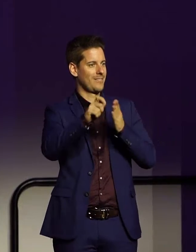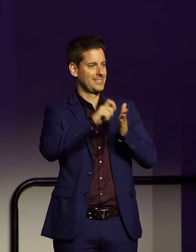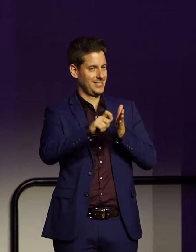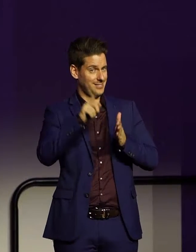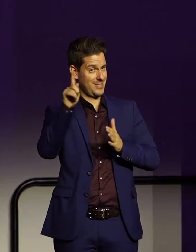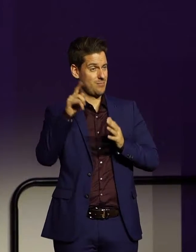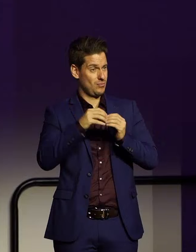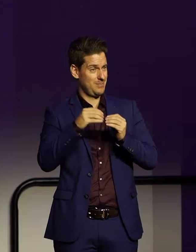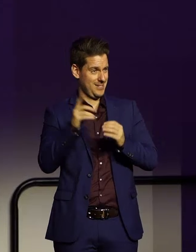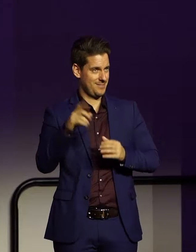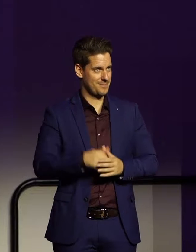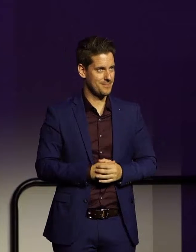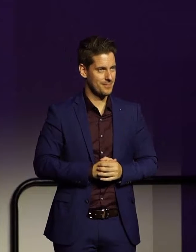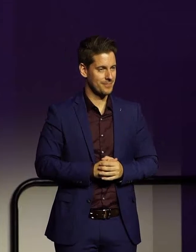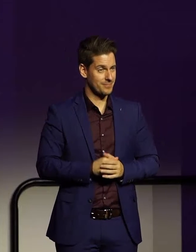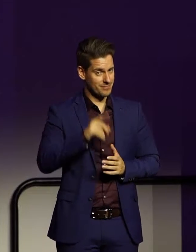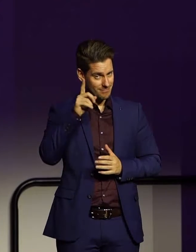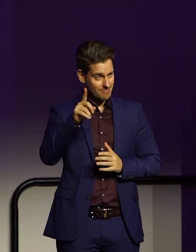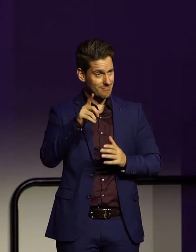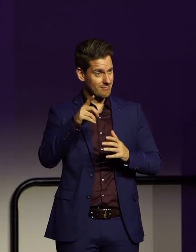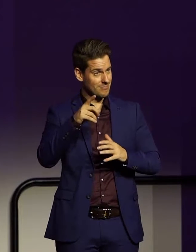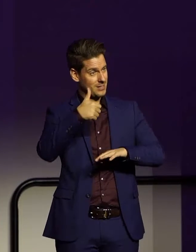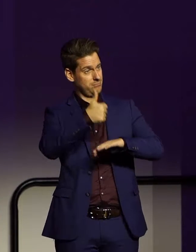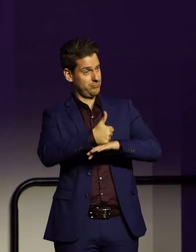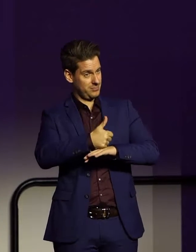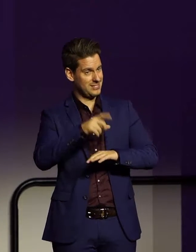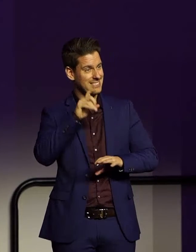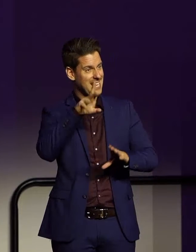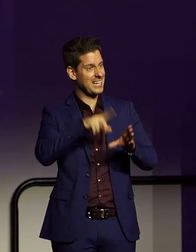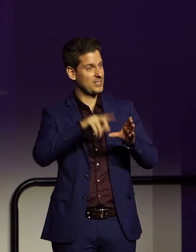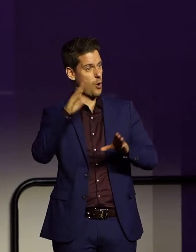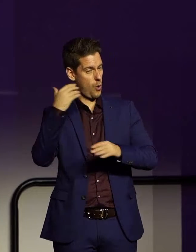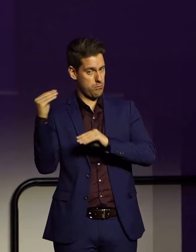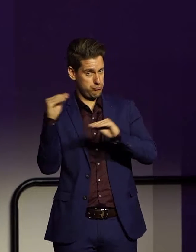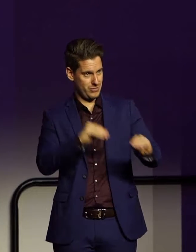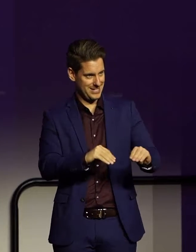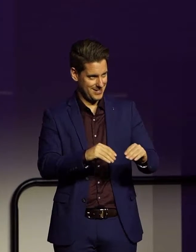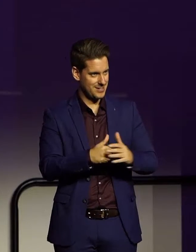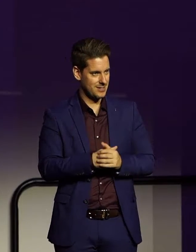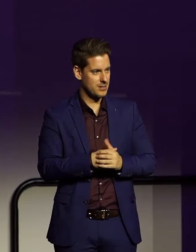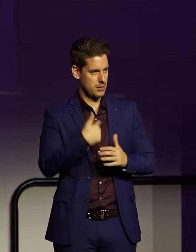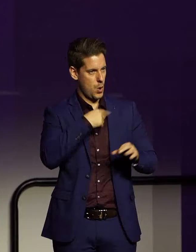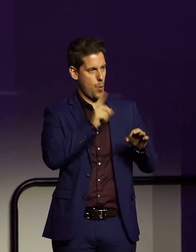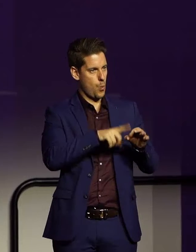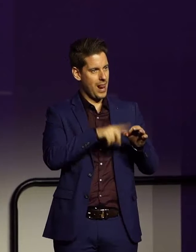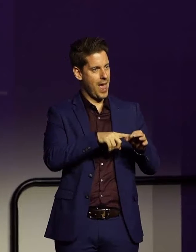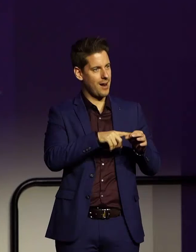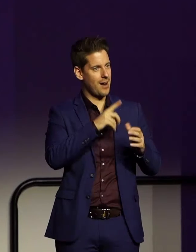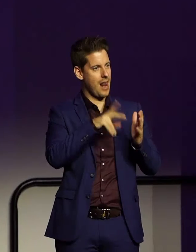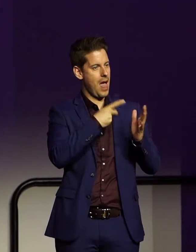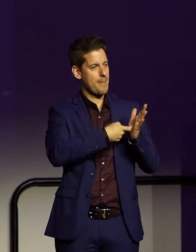Wacol. That headquarters was first brought to Queensland 10 years ago with the financial support of a Queensland Labor